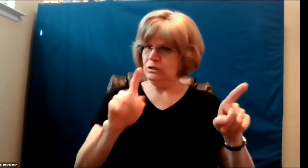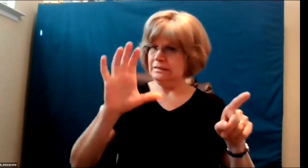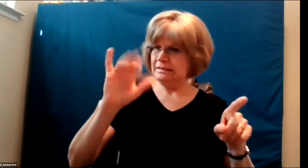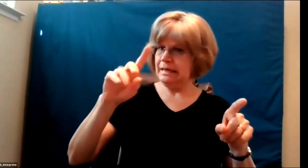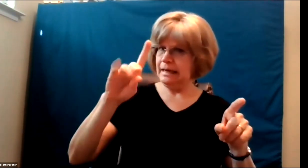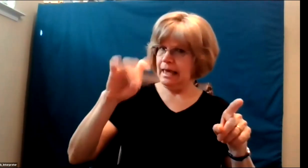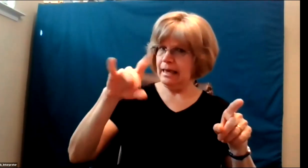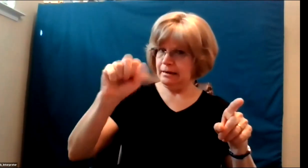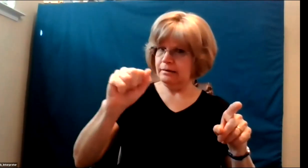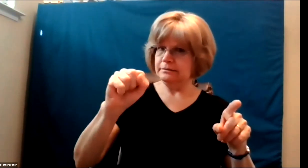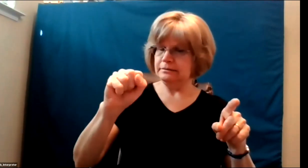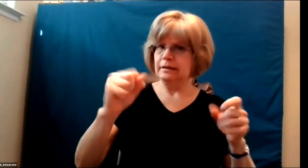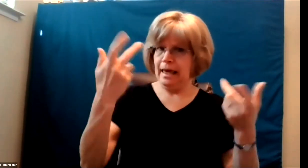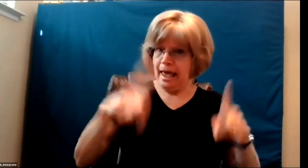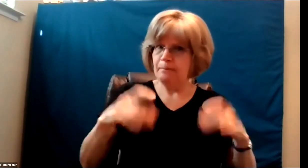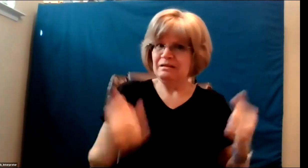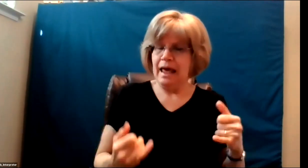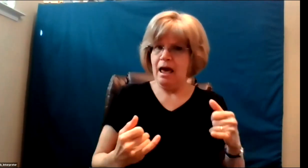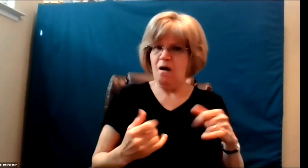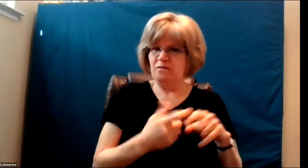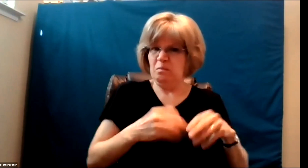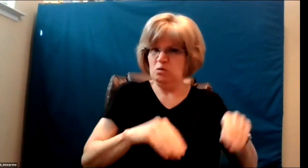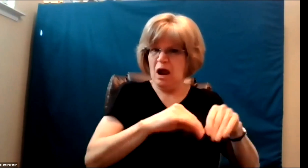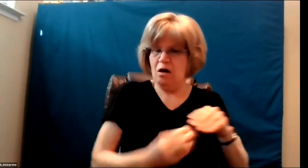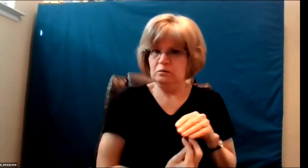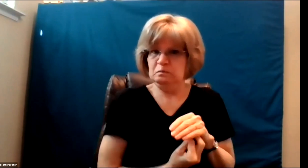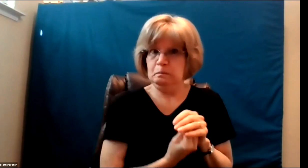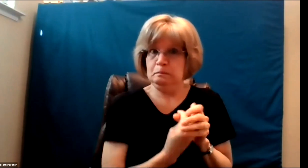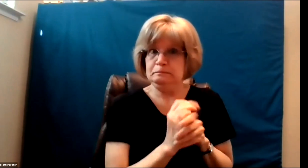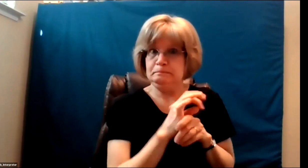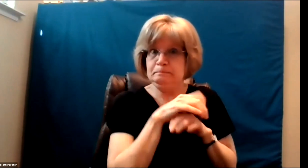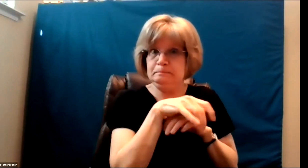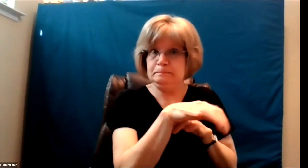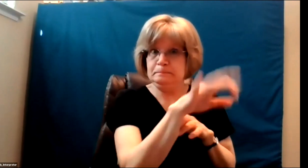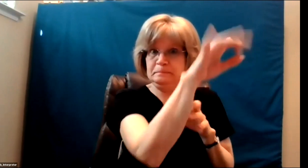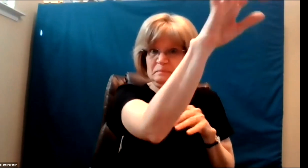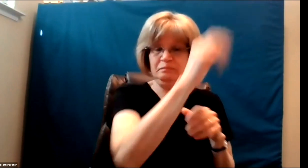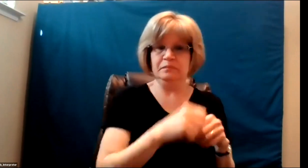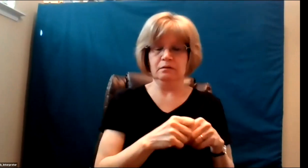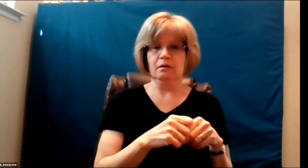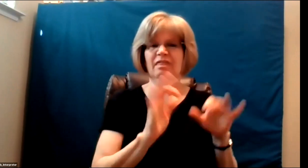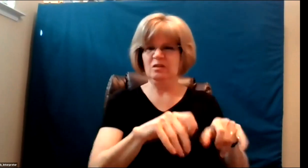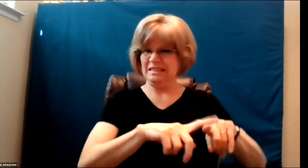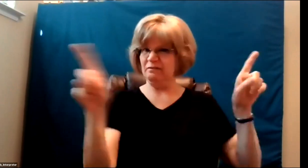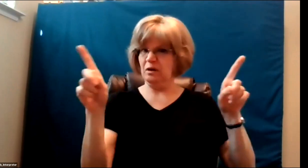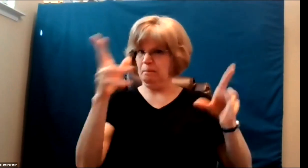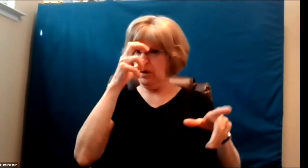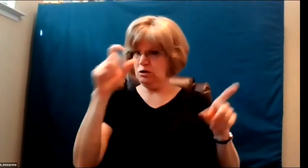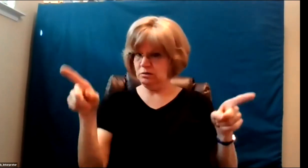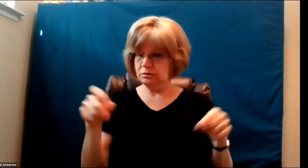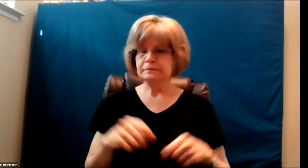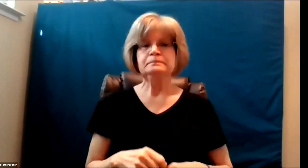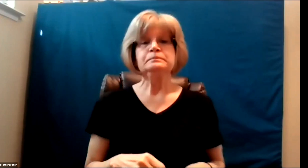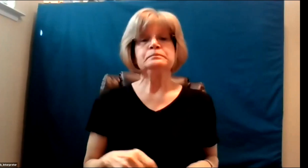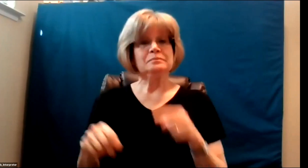every 17 years, as they're doing right now in some sections of the United States. According to National